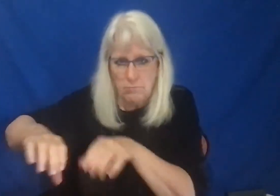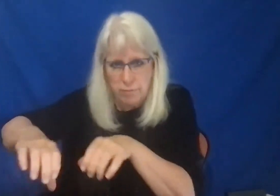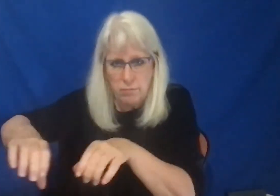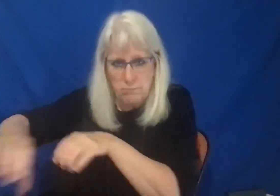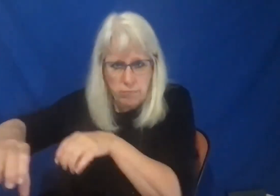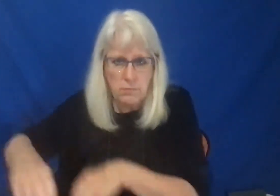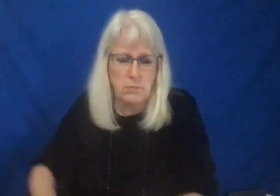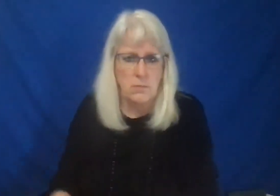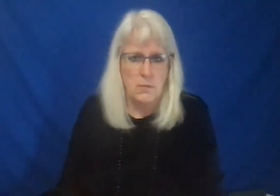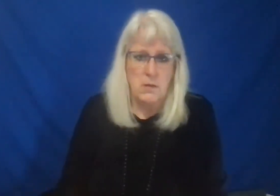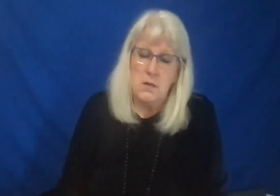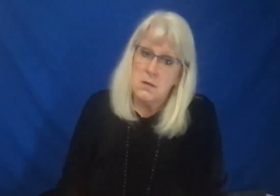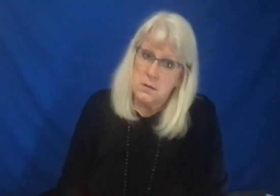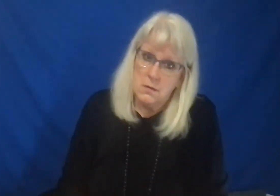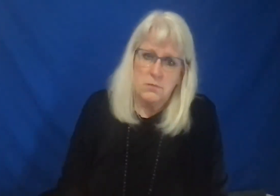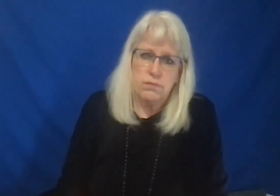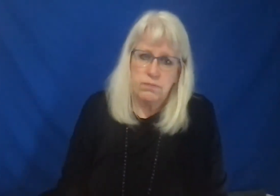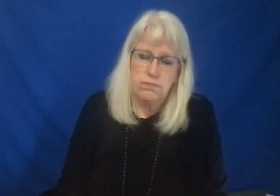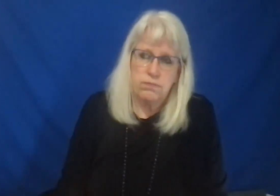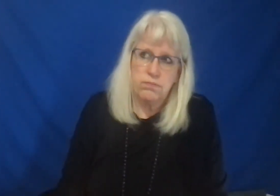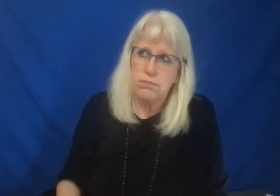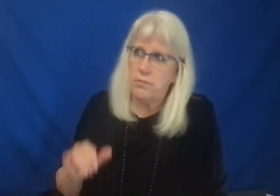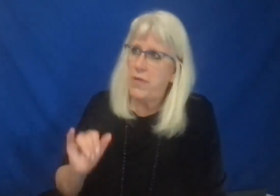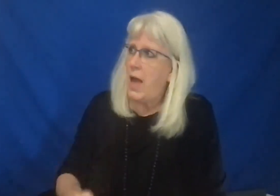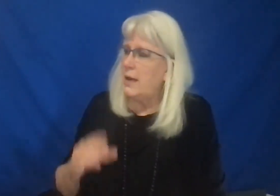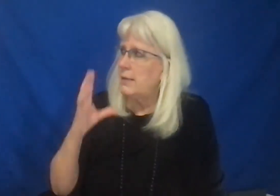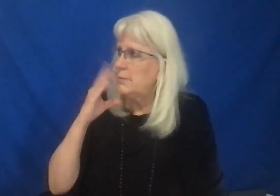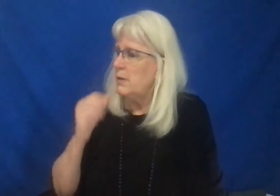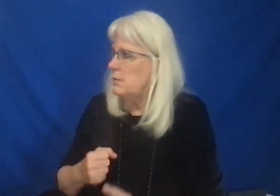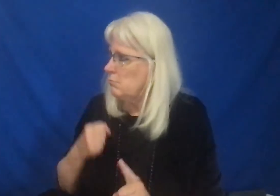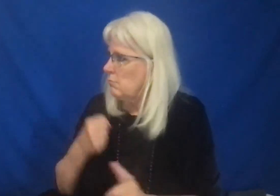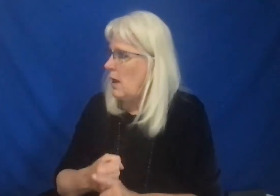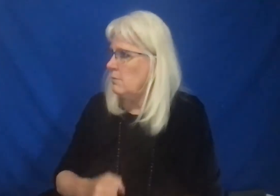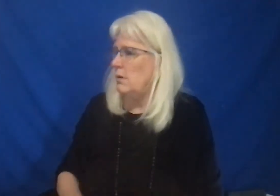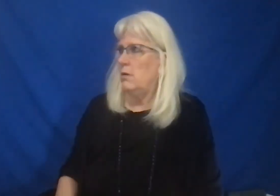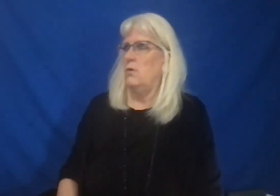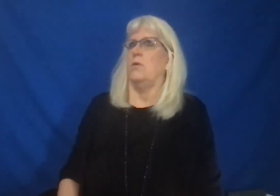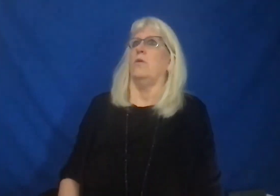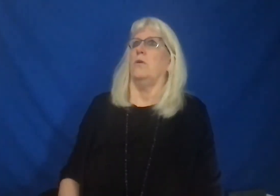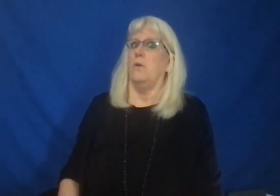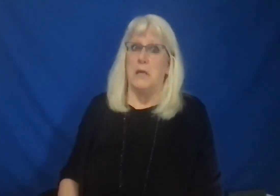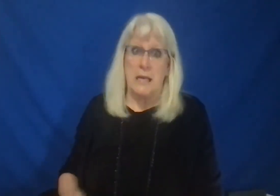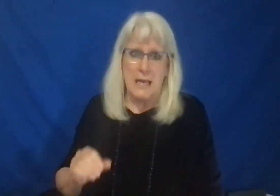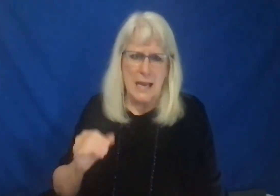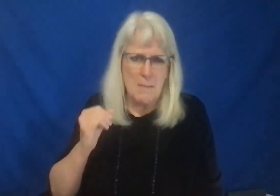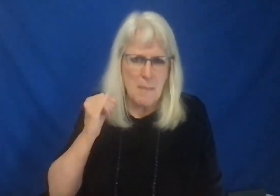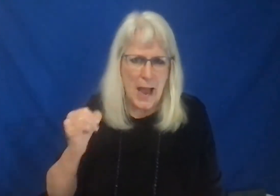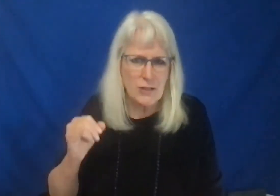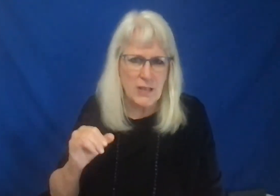it was just a really deep experience. And I don't know that it would have been very different without AA and without this